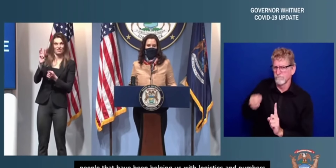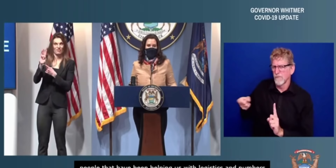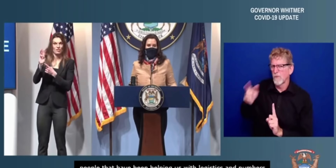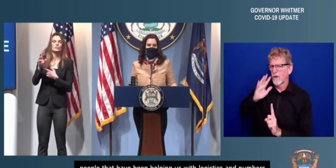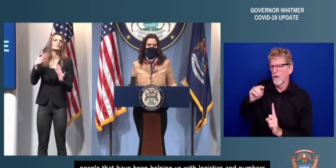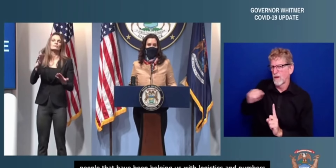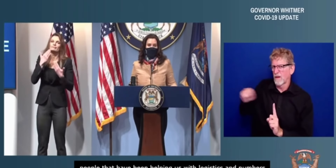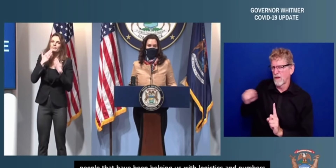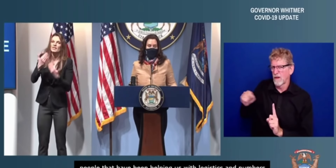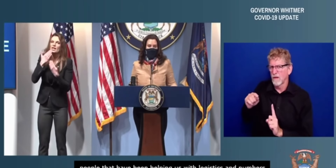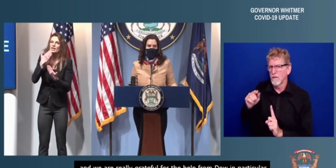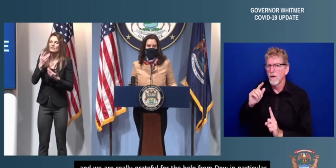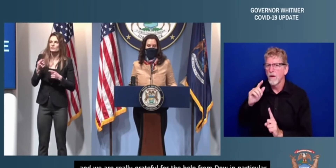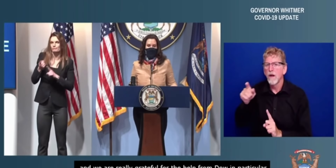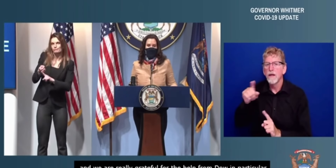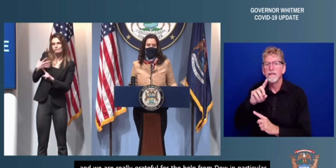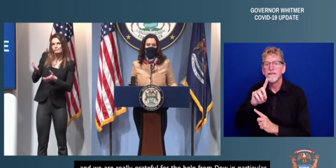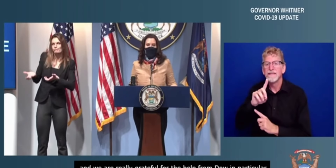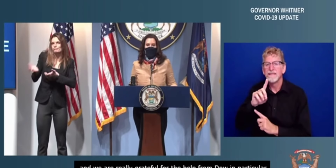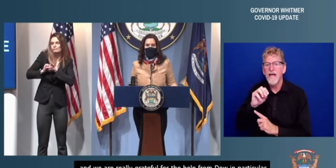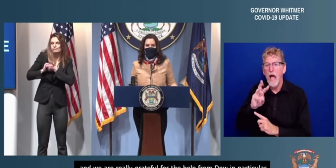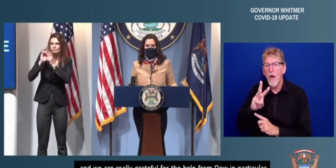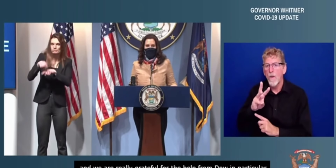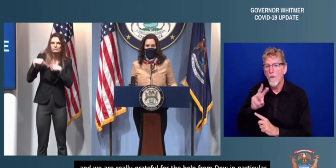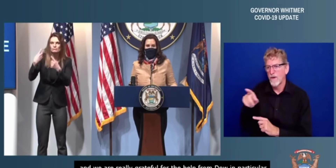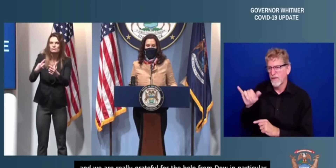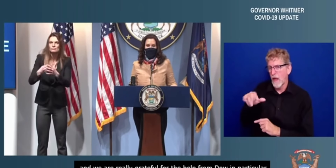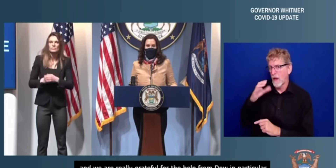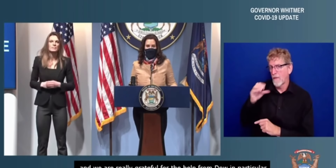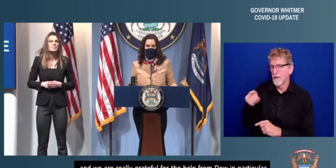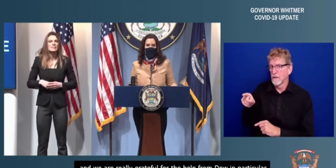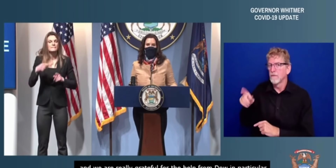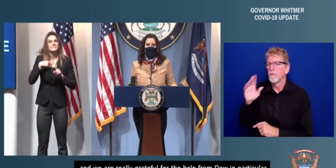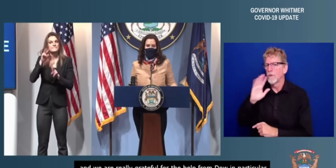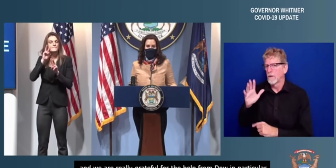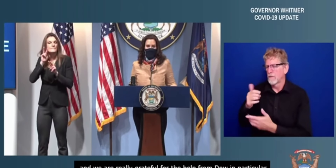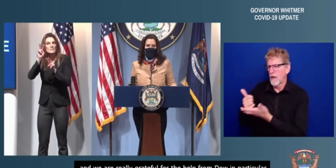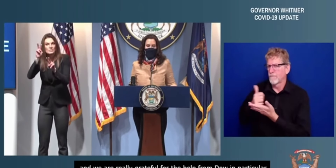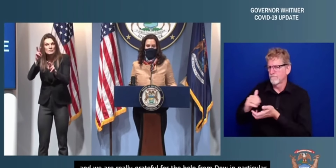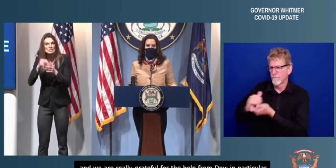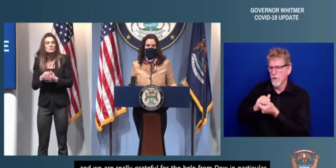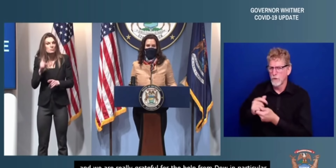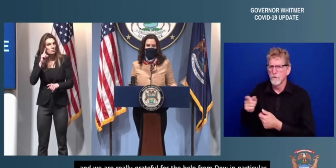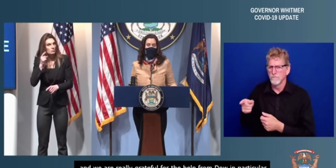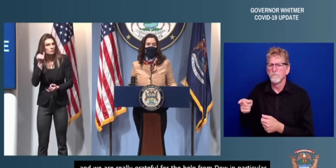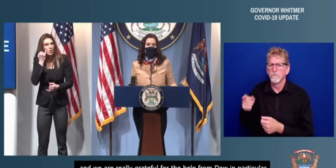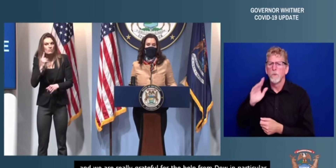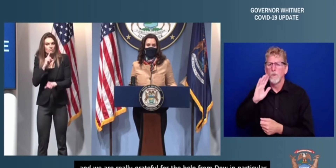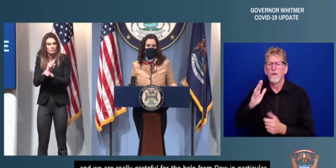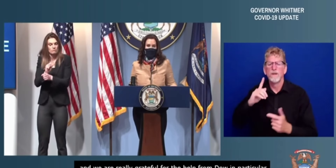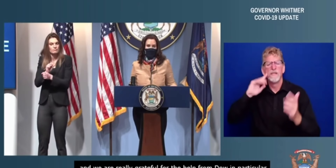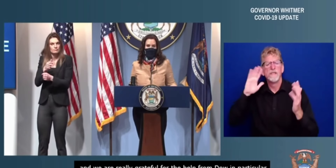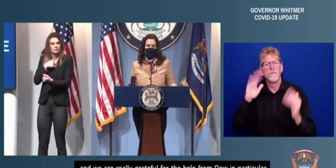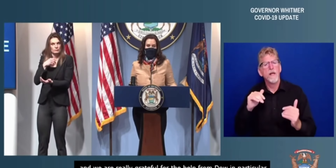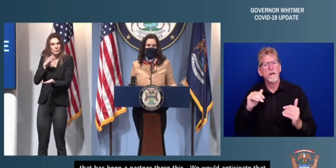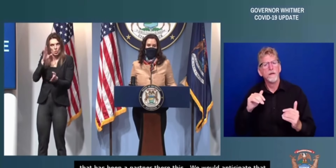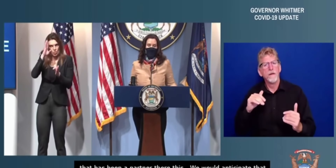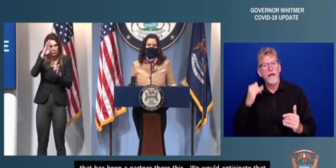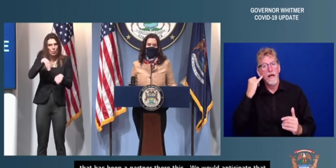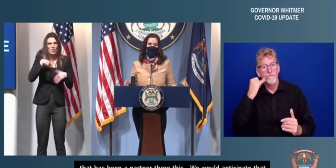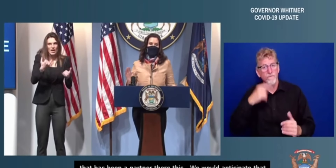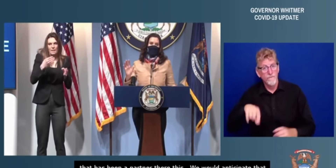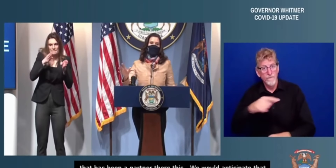has been a partner in this. We would anticipate that if vaccines come as we currently expect them